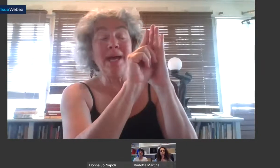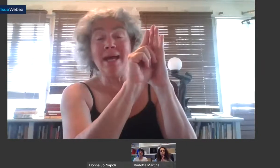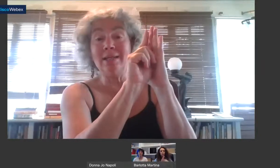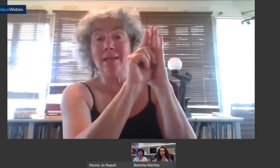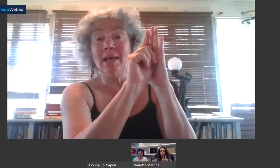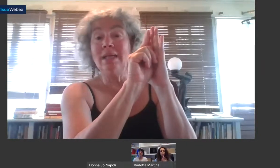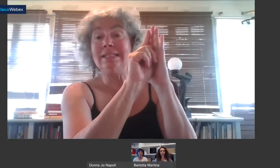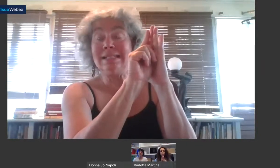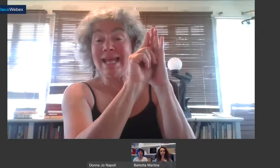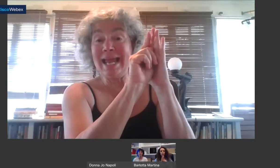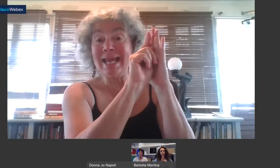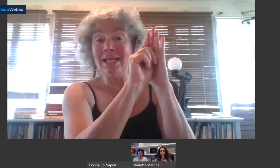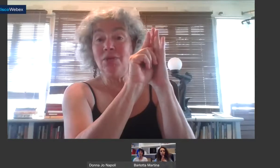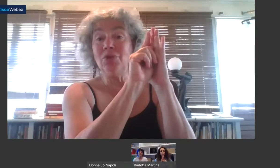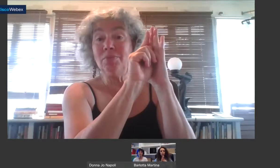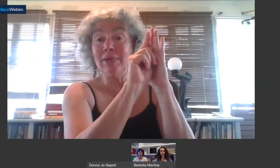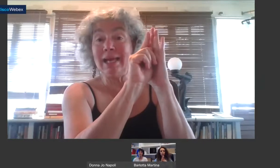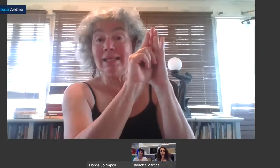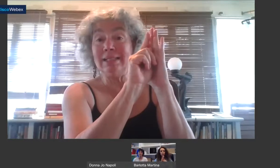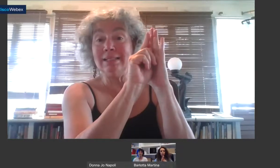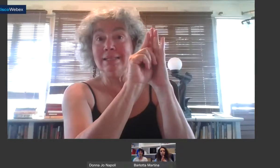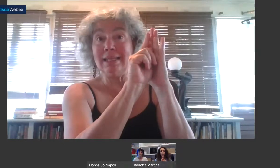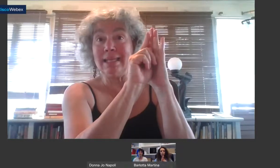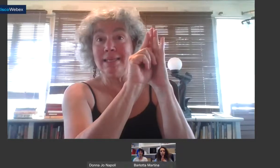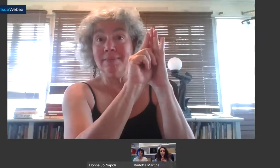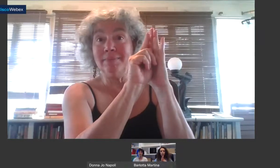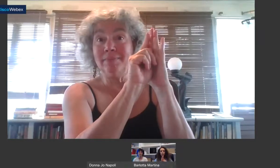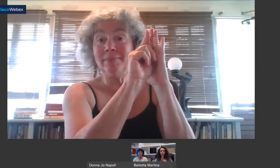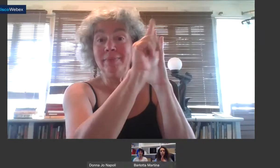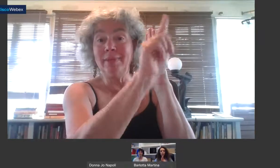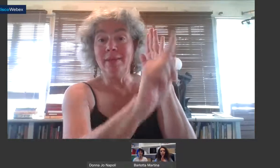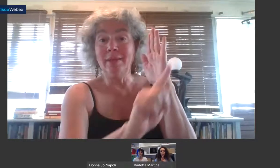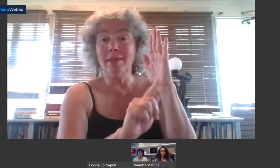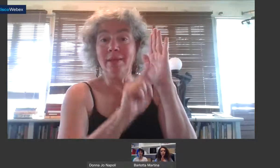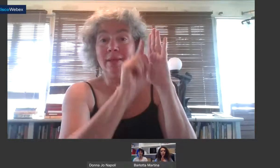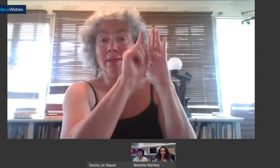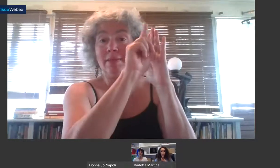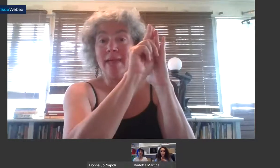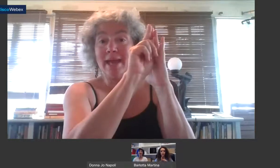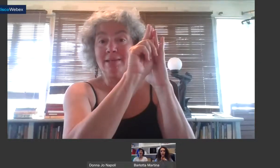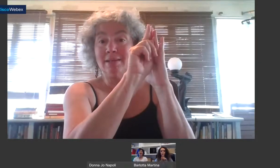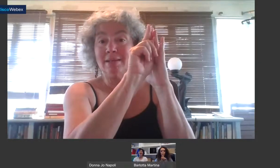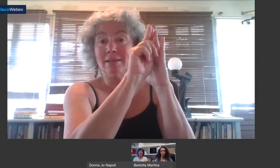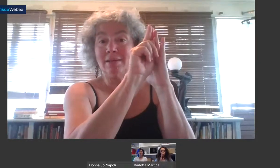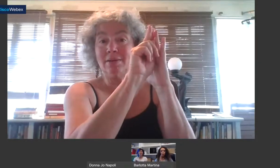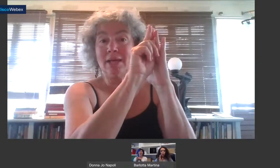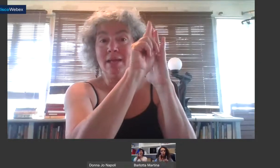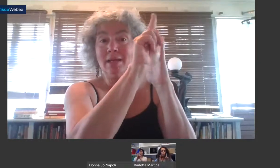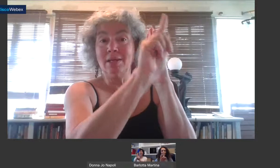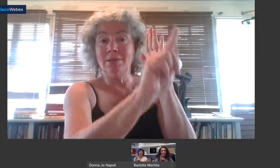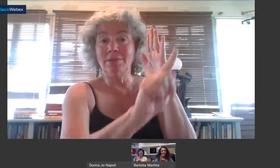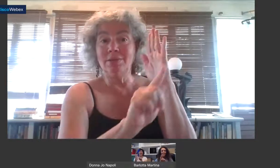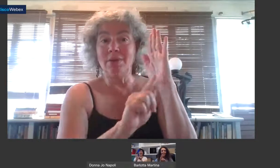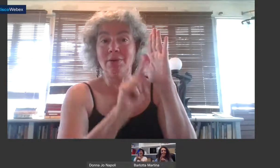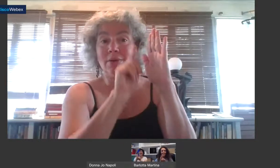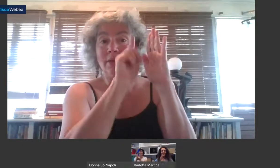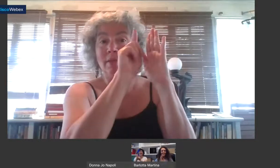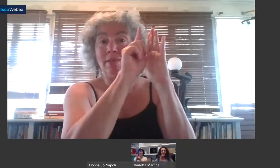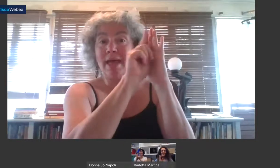But today, you're more likely to see that, okay? So that.